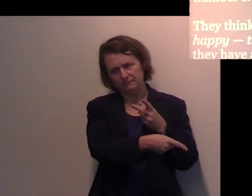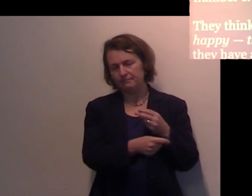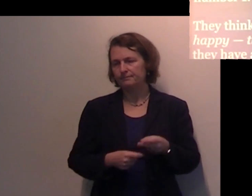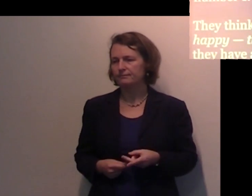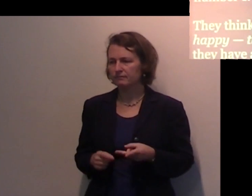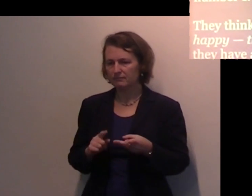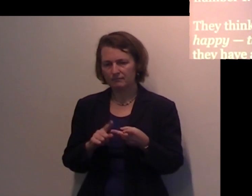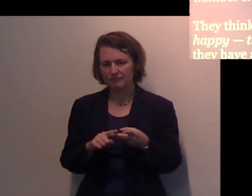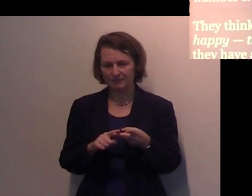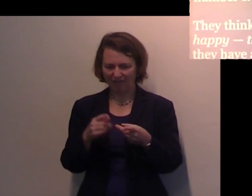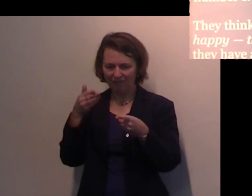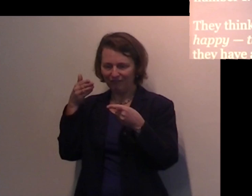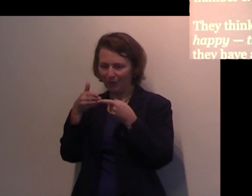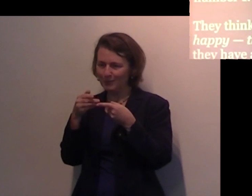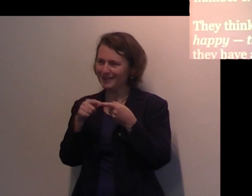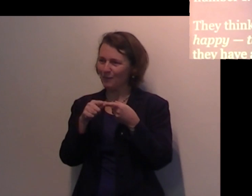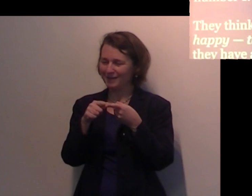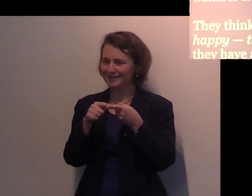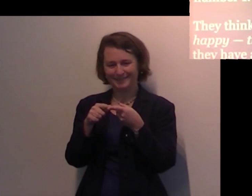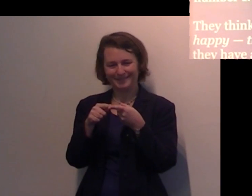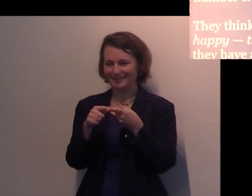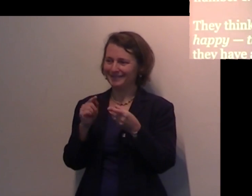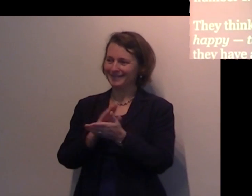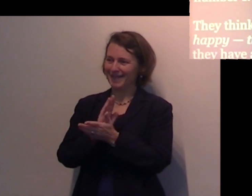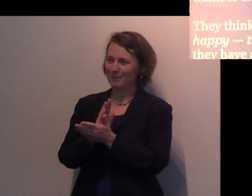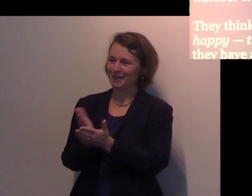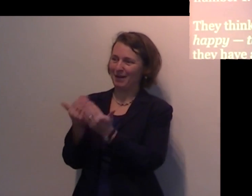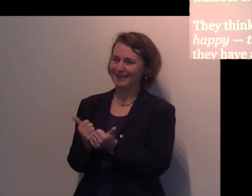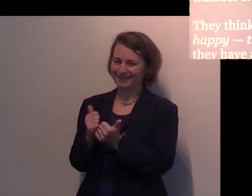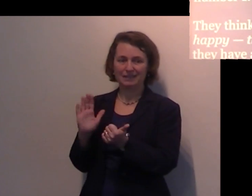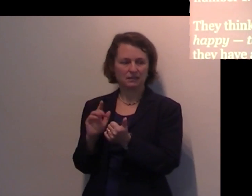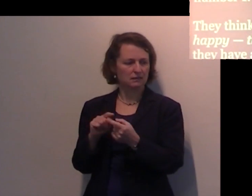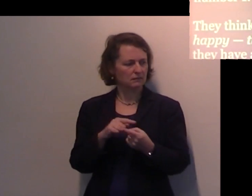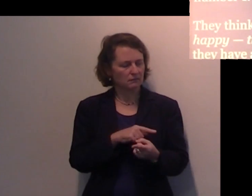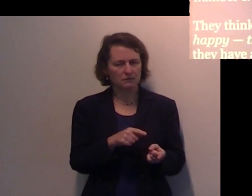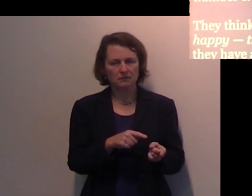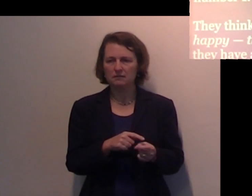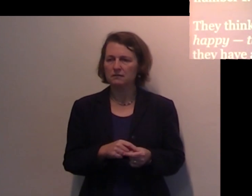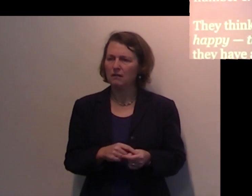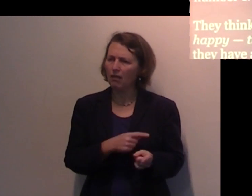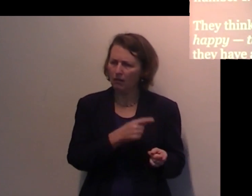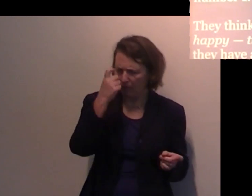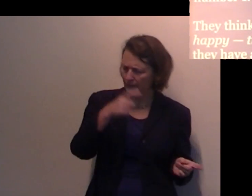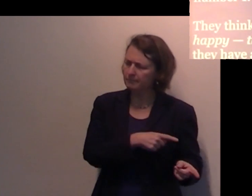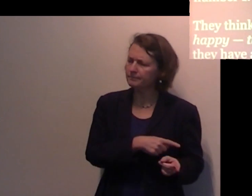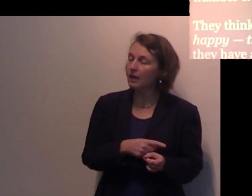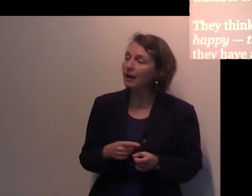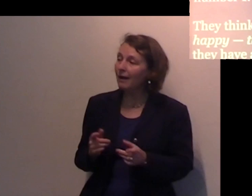They focus only on reason number one. They think, quote, Jesus wants